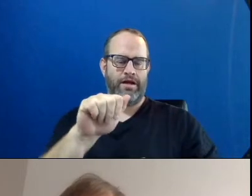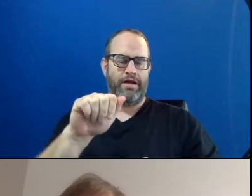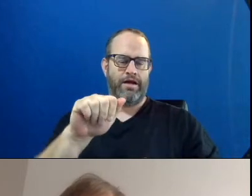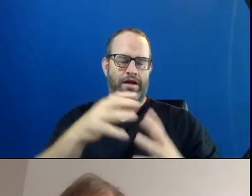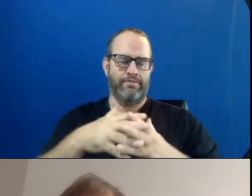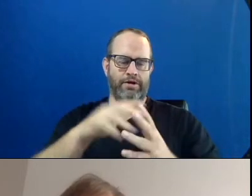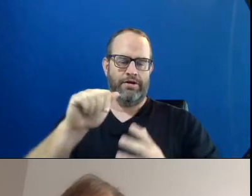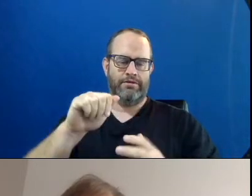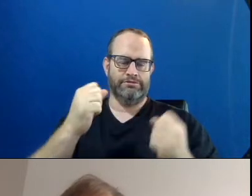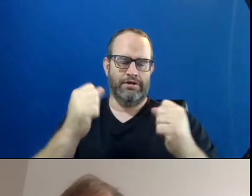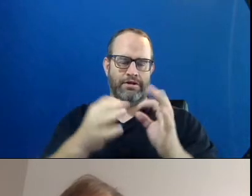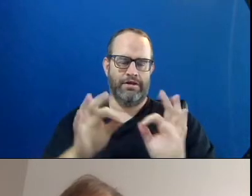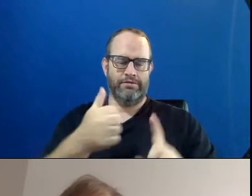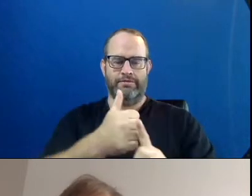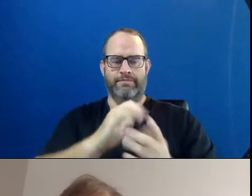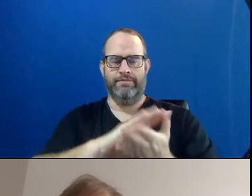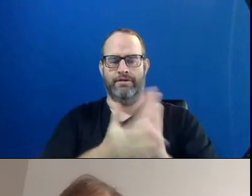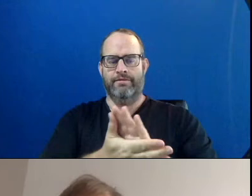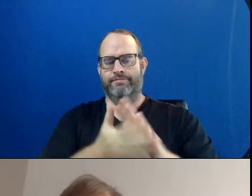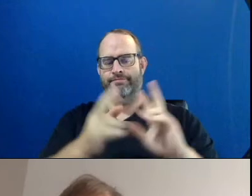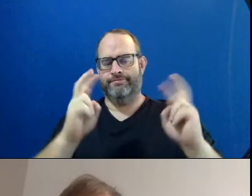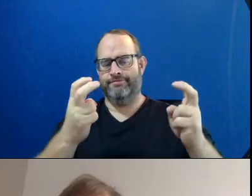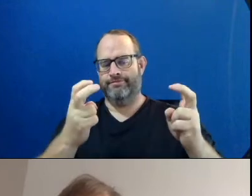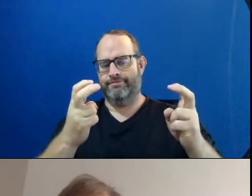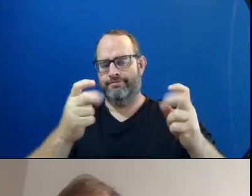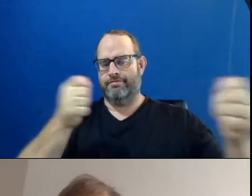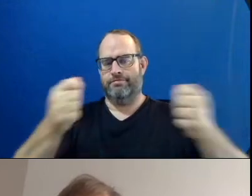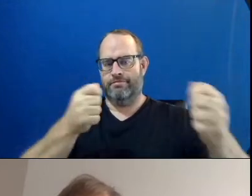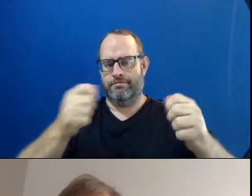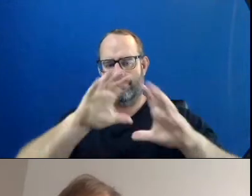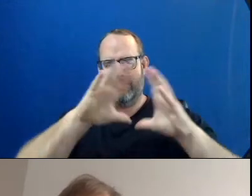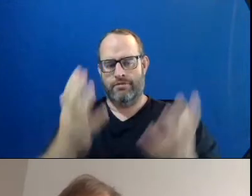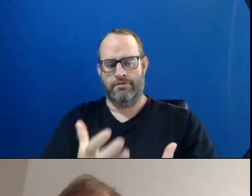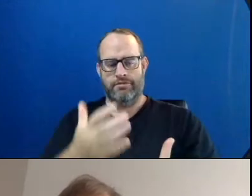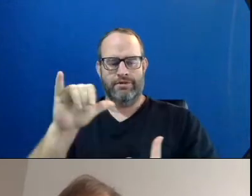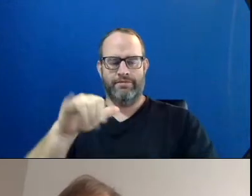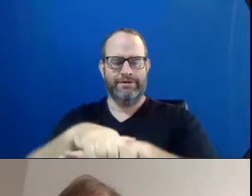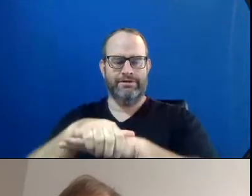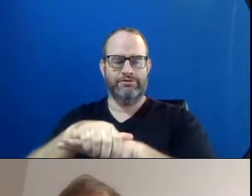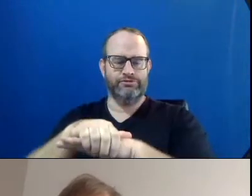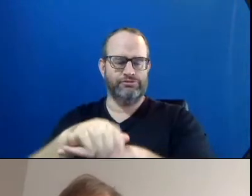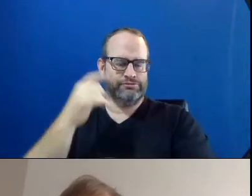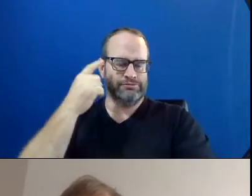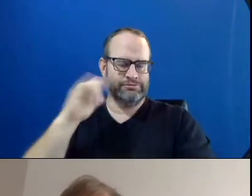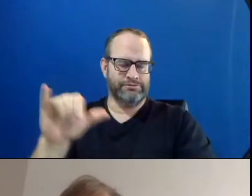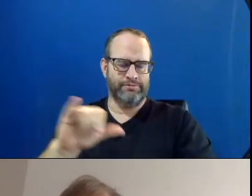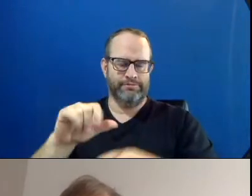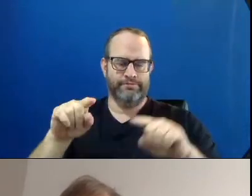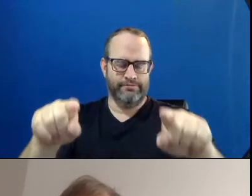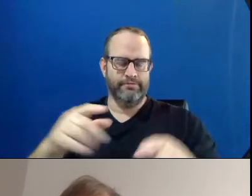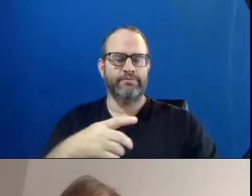to popular thought. So we are very concerned about, obviously, focusing on American Sign Language